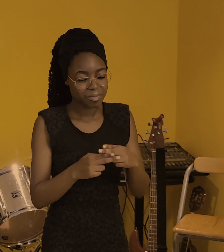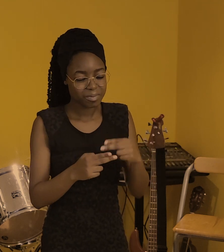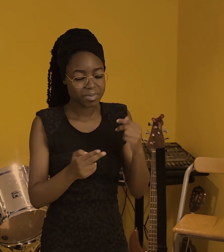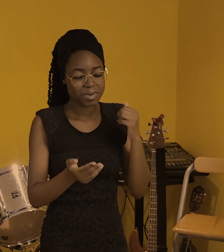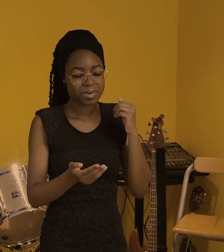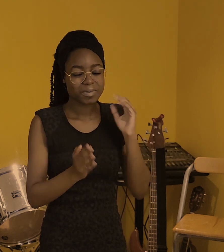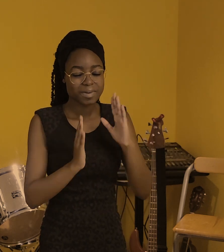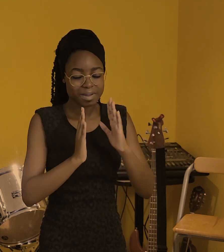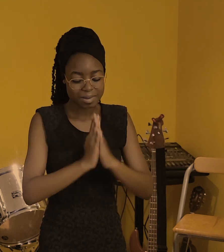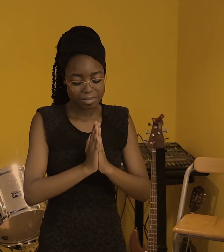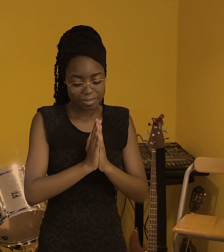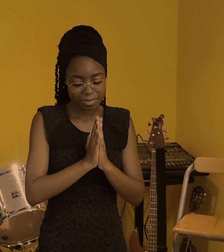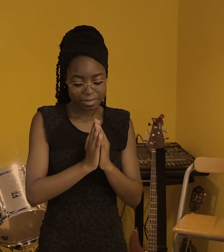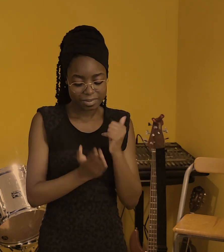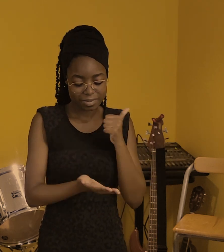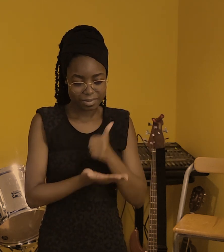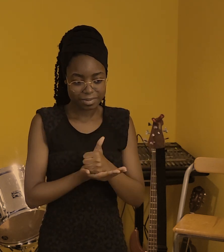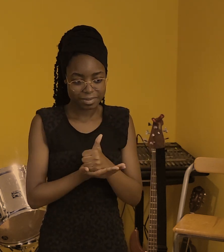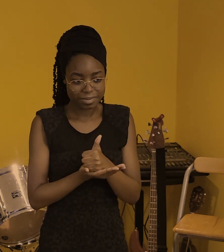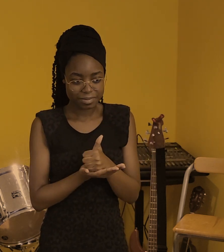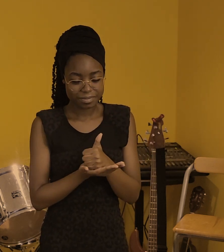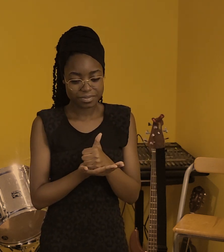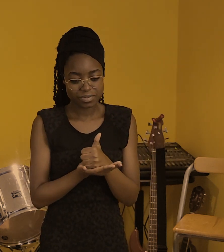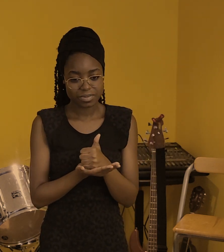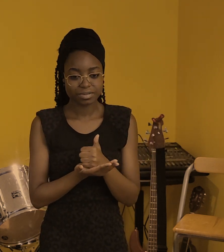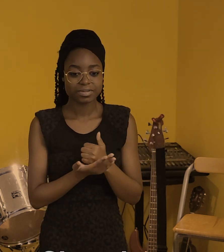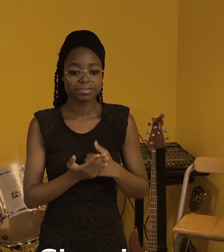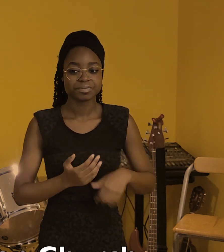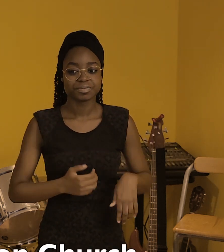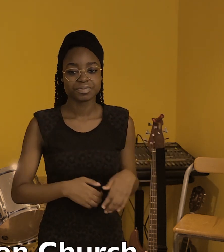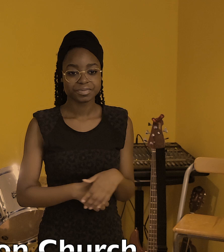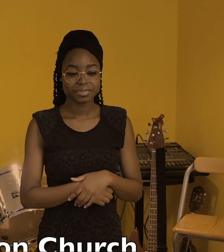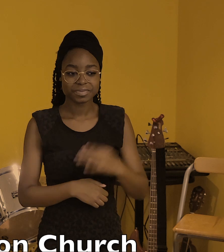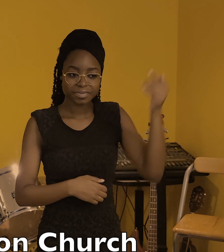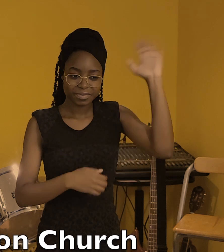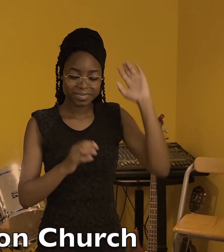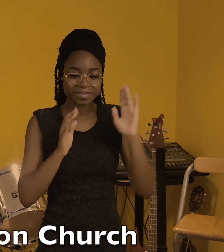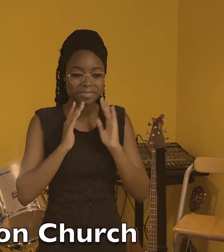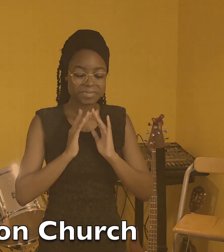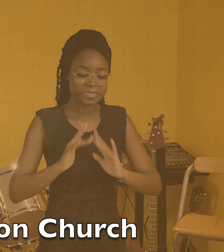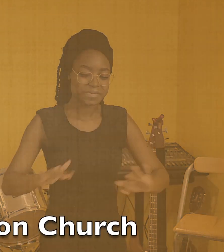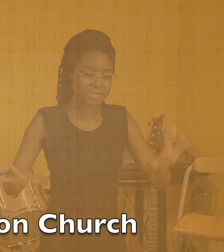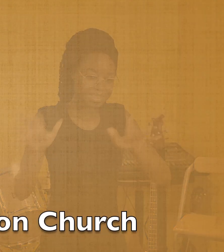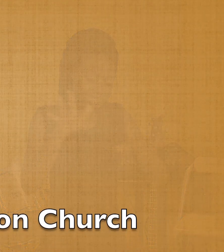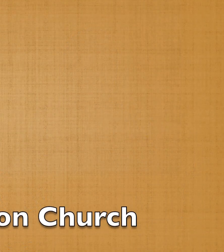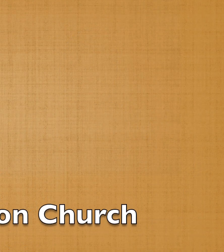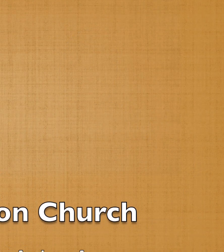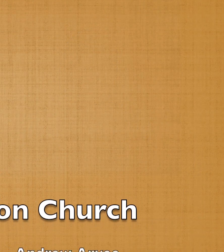Amen. Amen. May God bless you all.